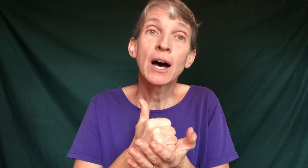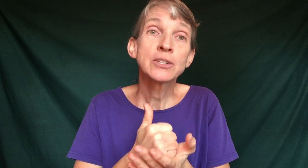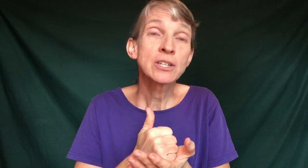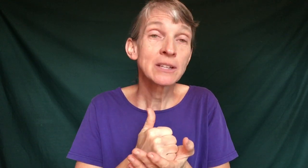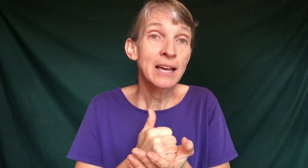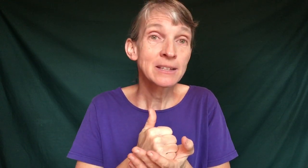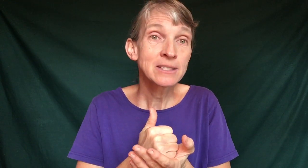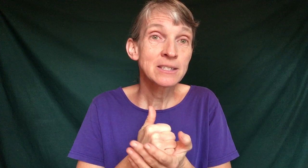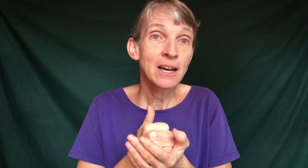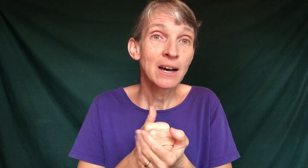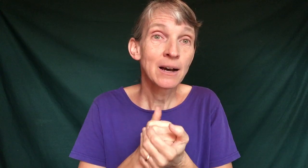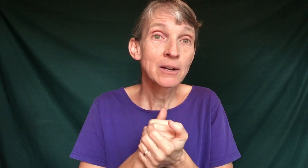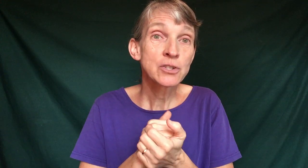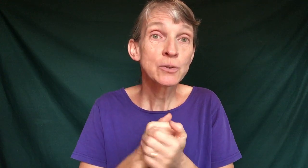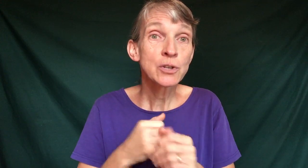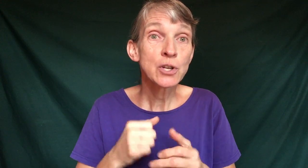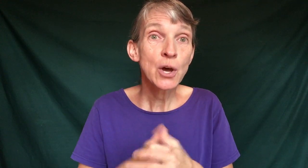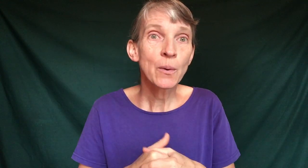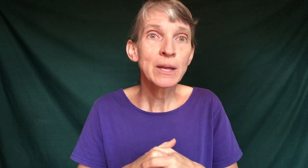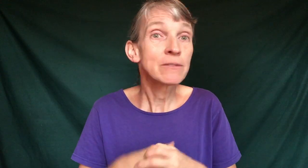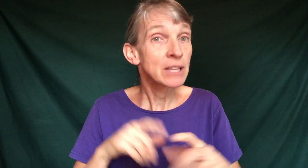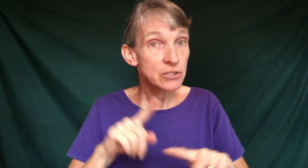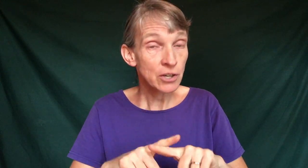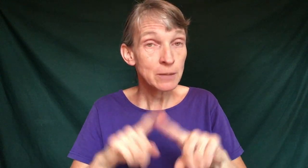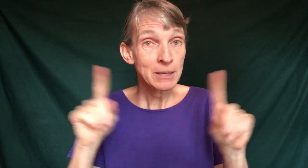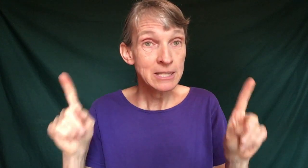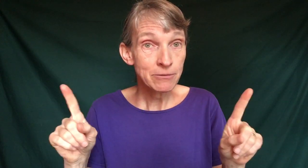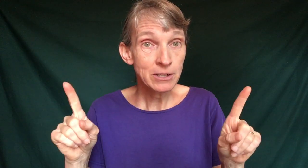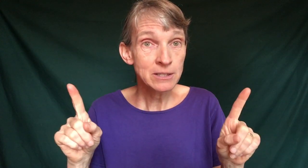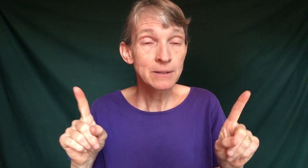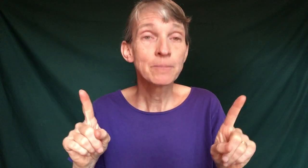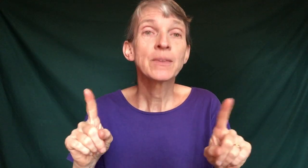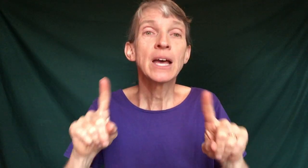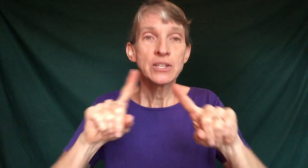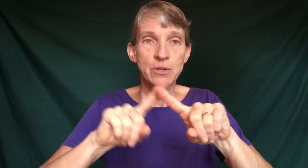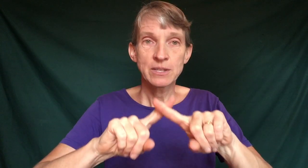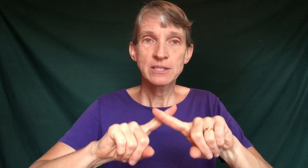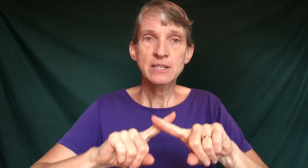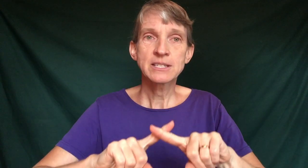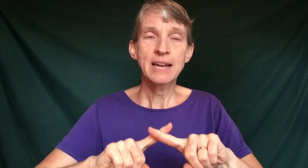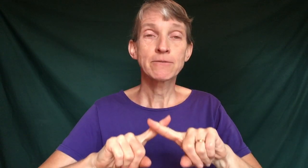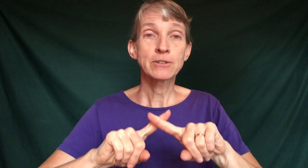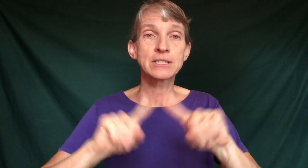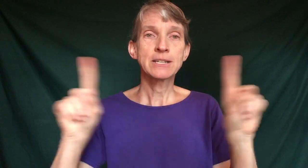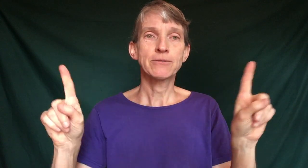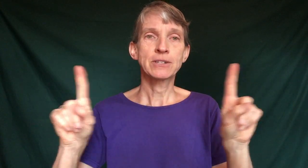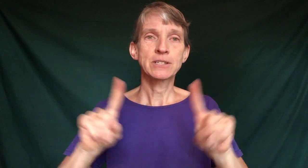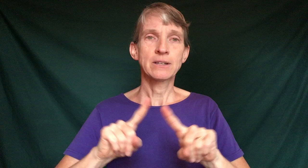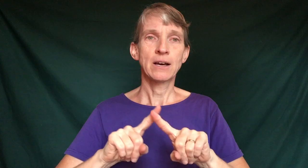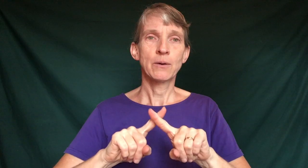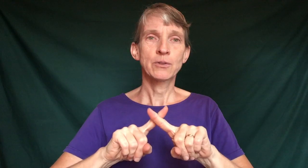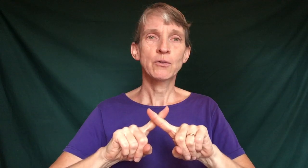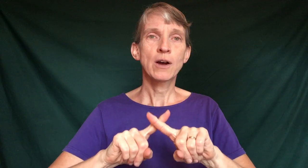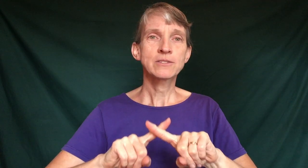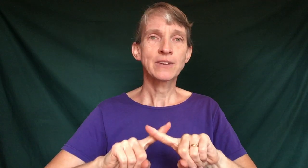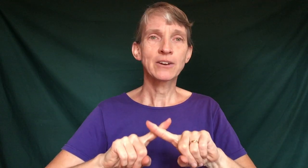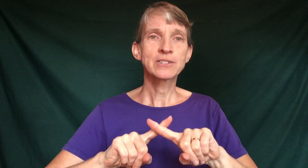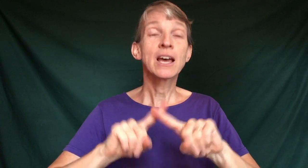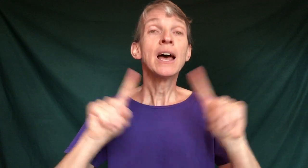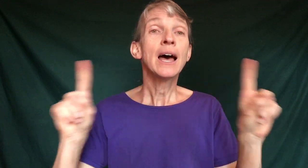to let our student know if things are going to be different. So this is the sign for different, with crossed fingers and